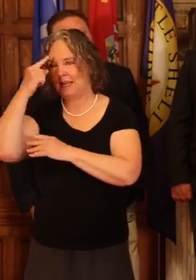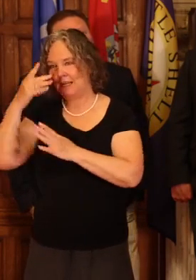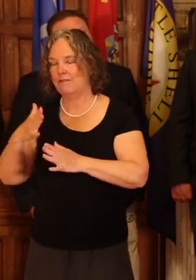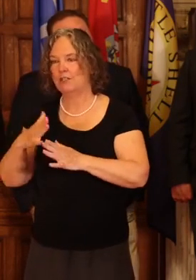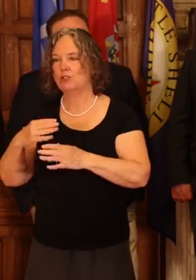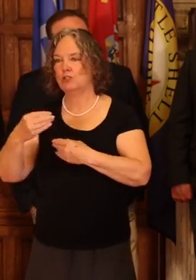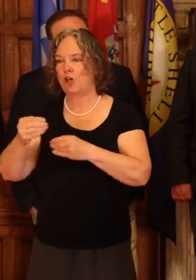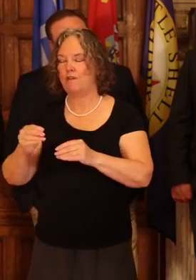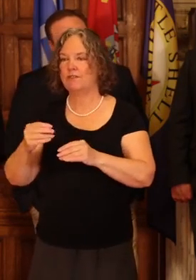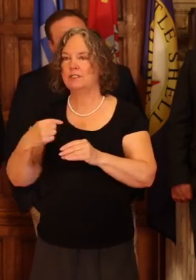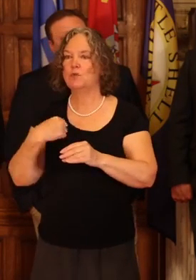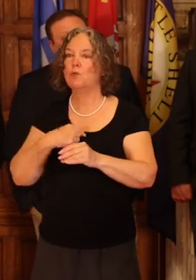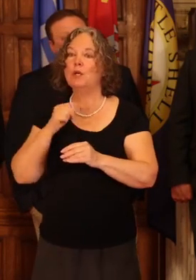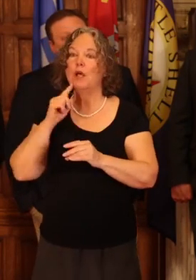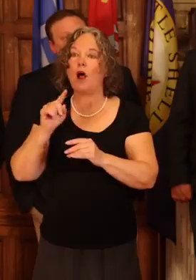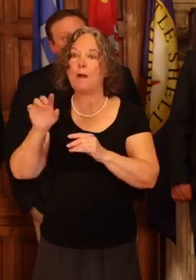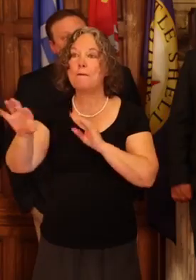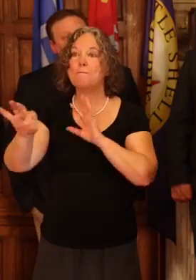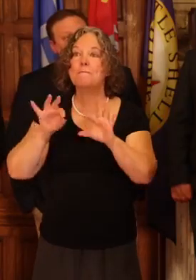meeting.